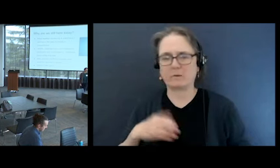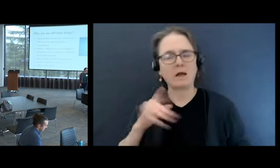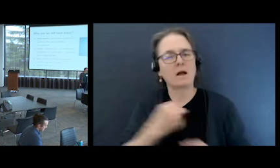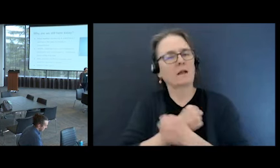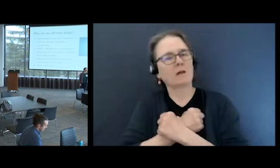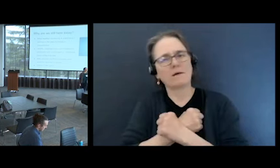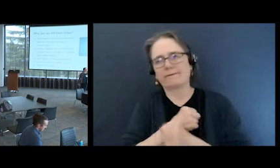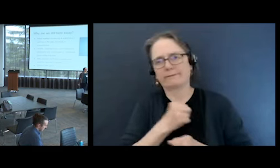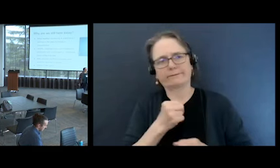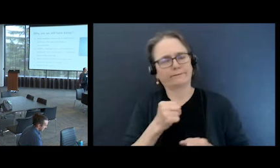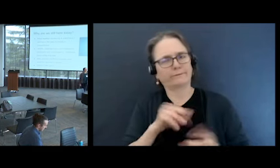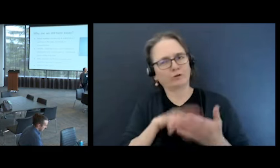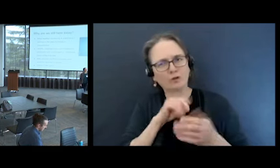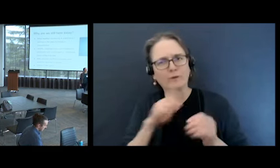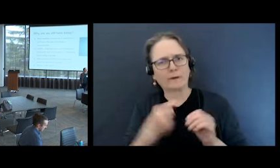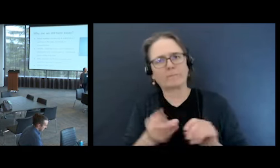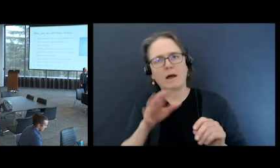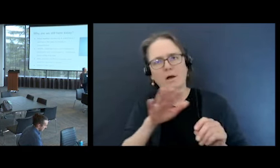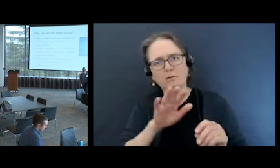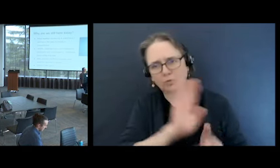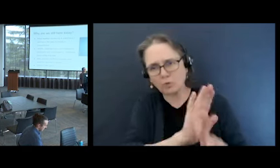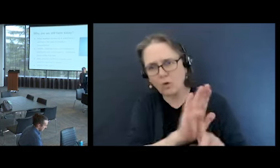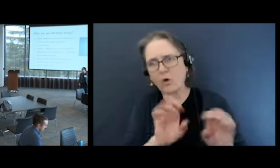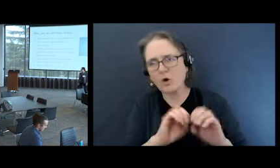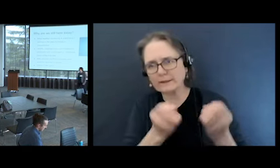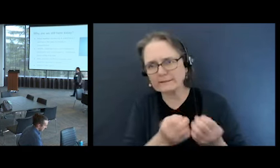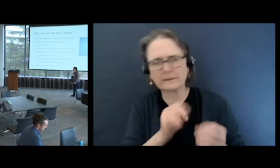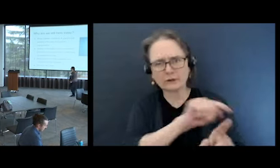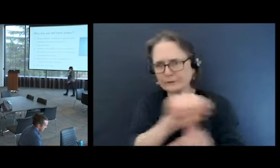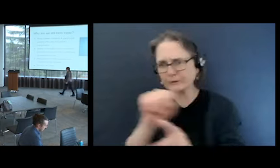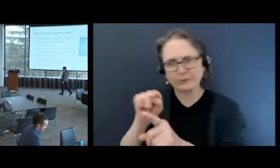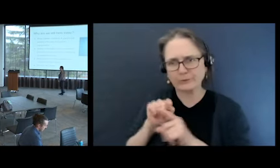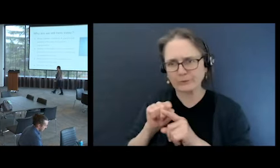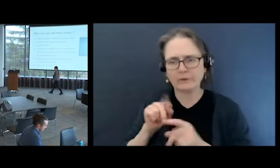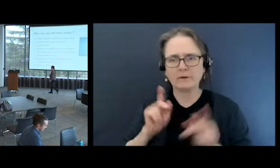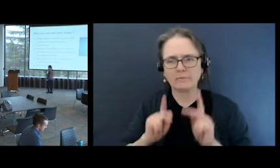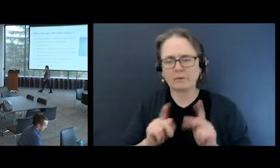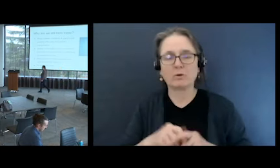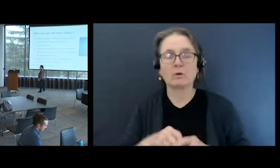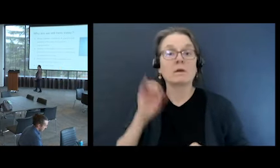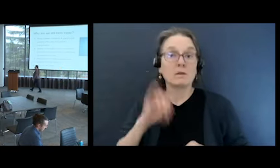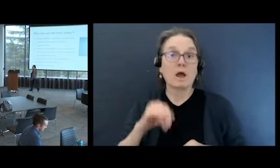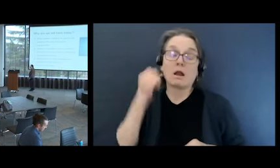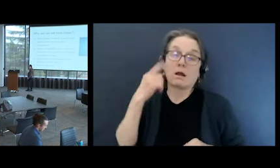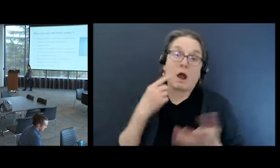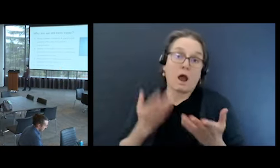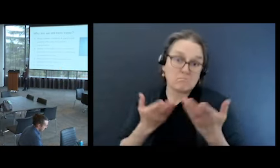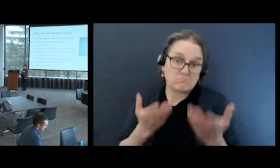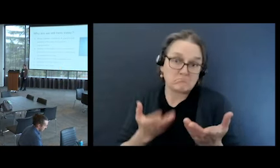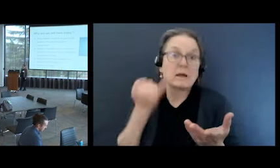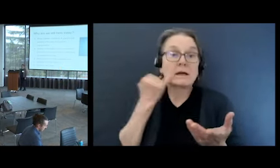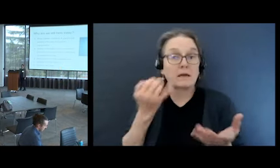organization is. And if you want to say whether you identify as having a disability, that is